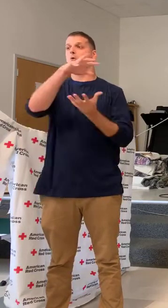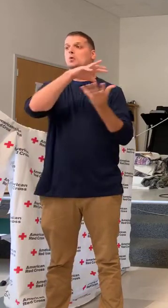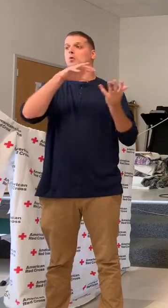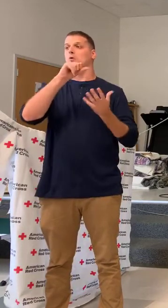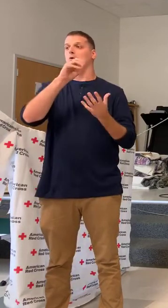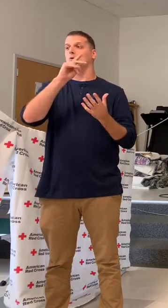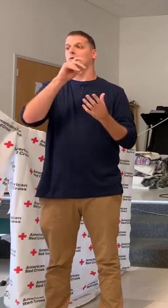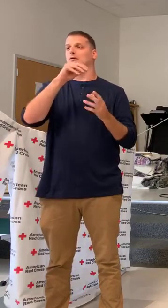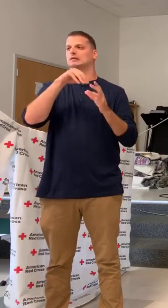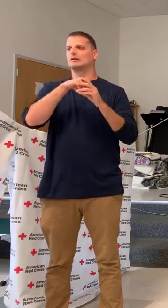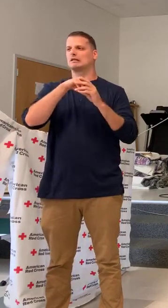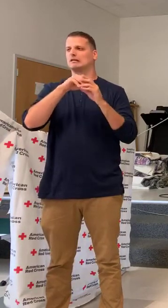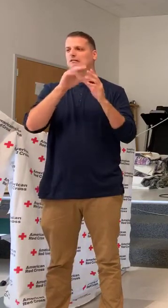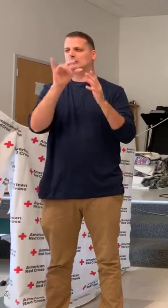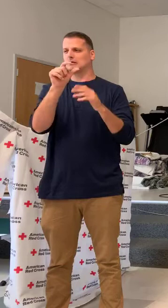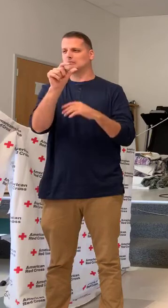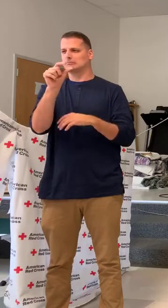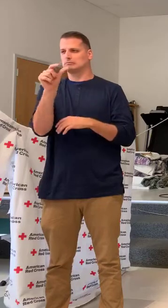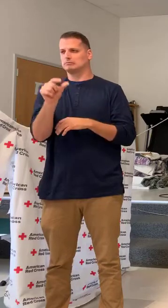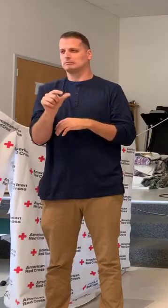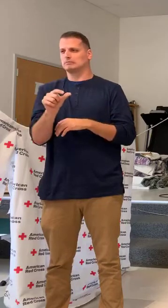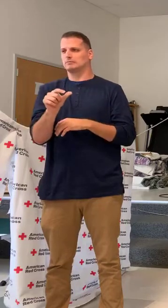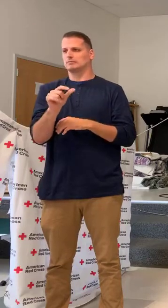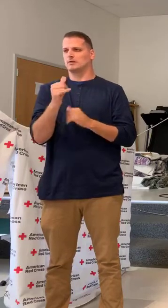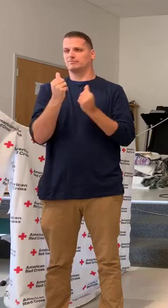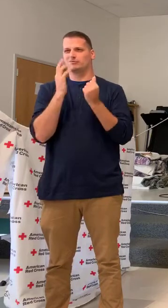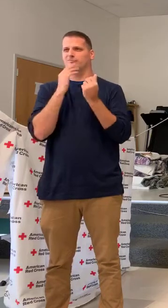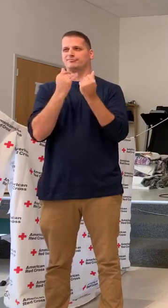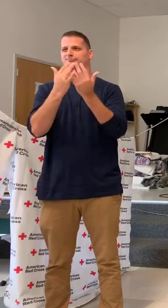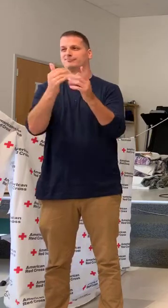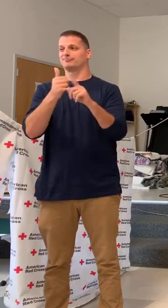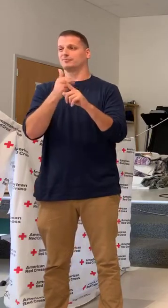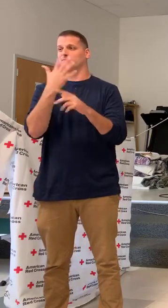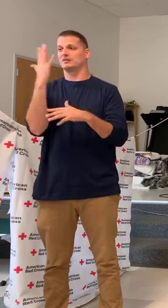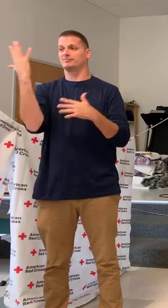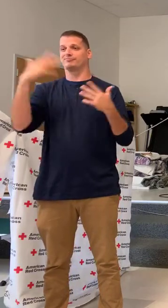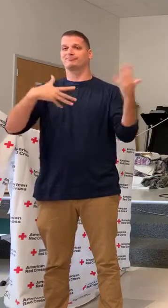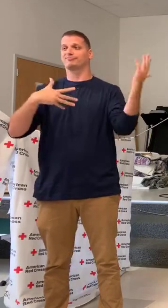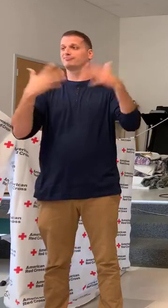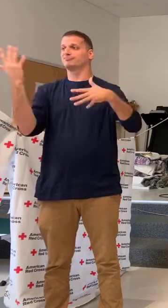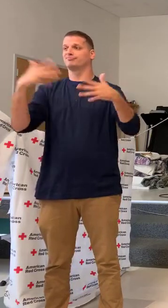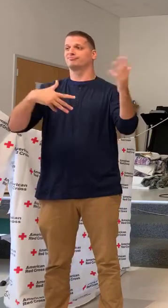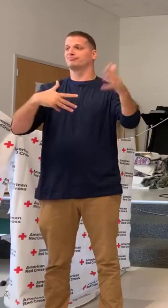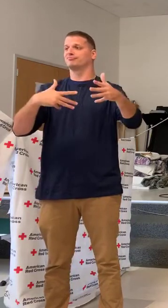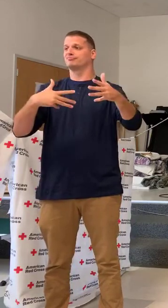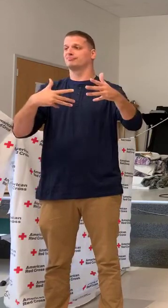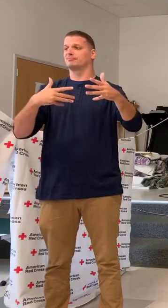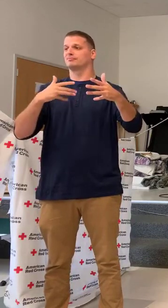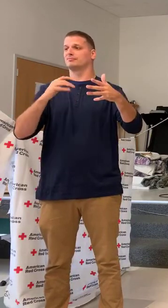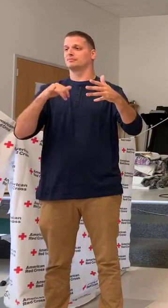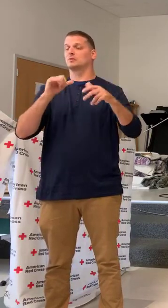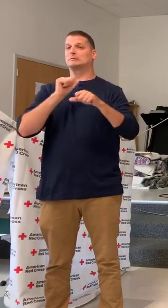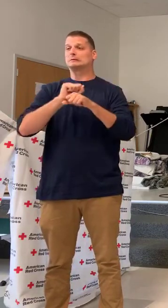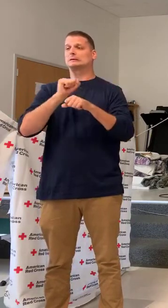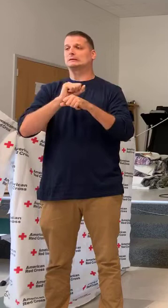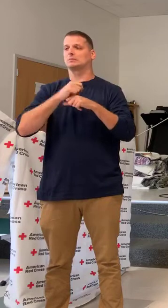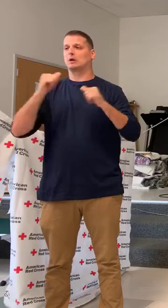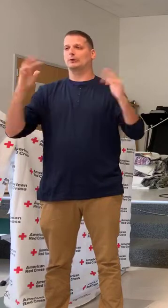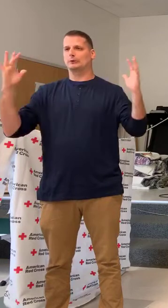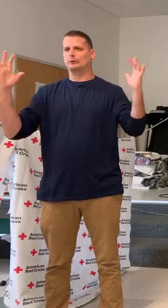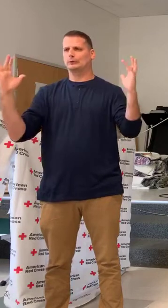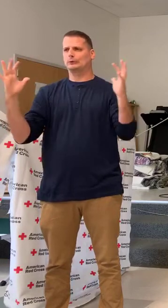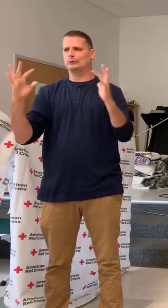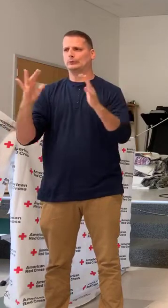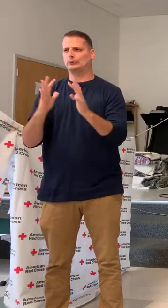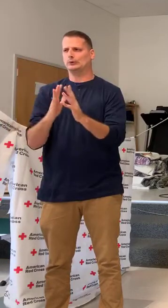to let them burn out. Let them burn out, let the trees fall over, and we'll work our way into them as we move into the next phase, which is